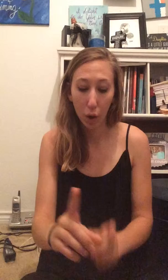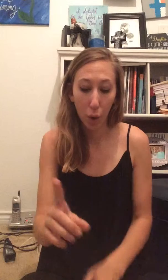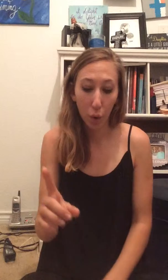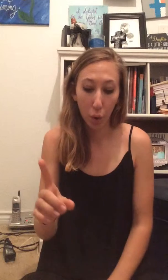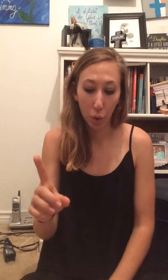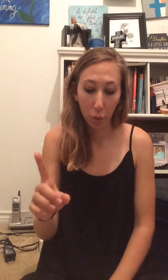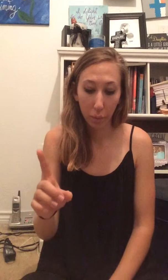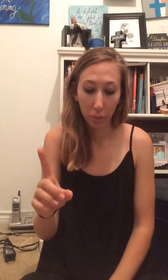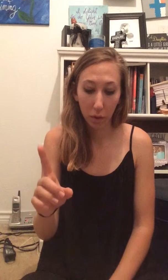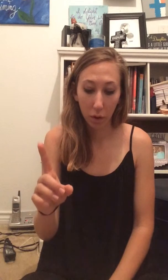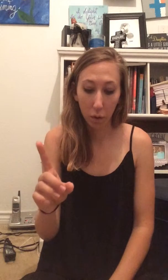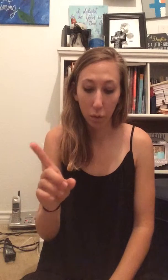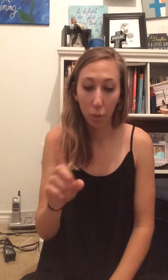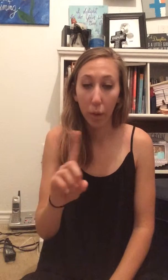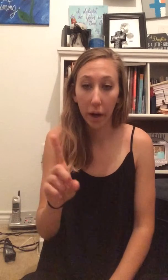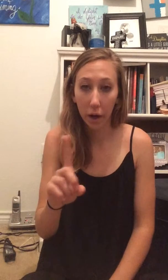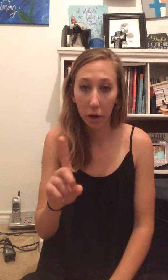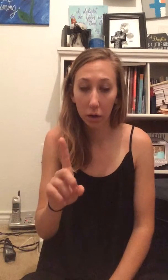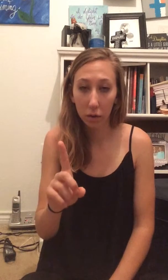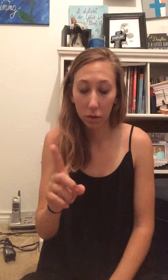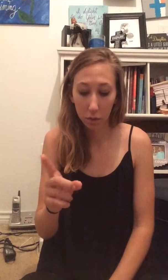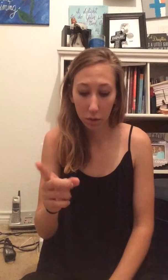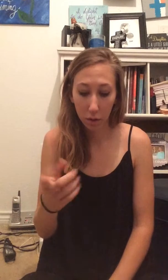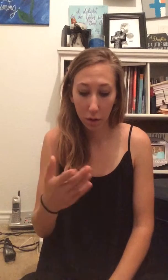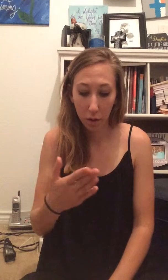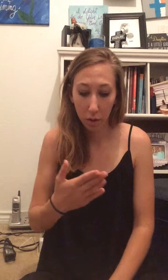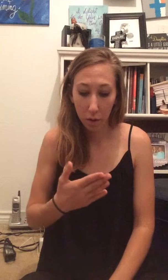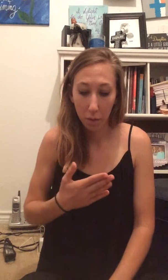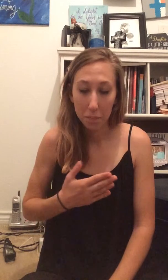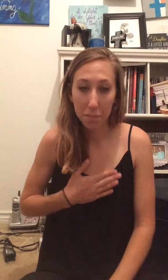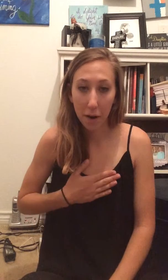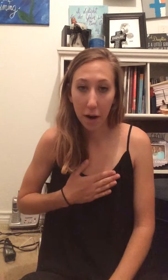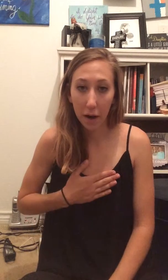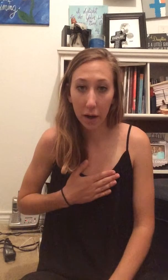where my